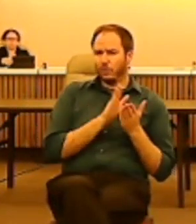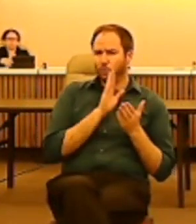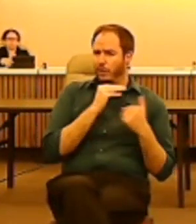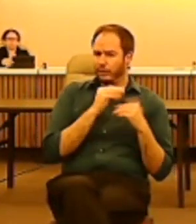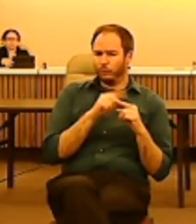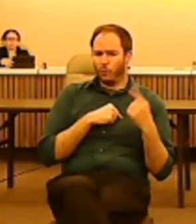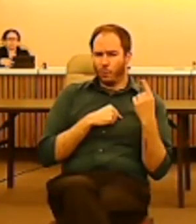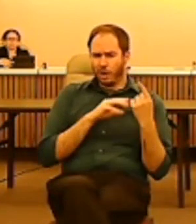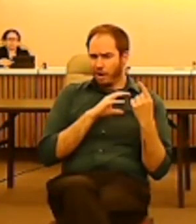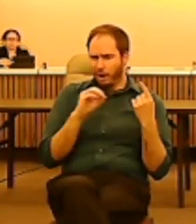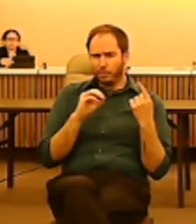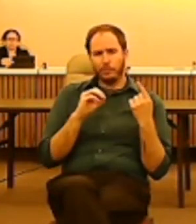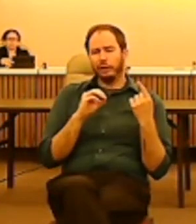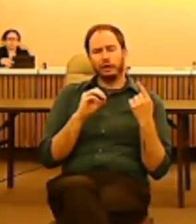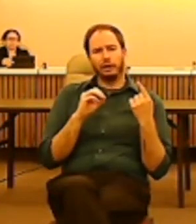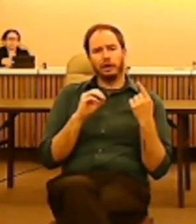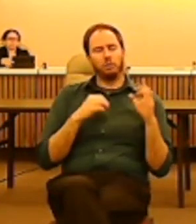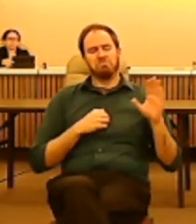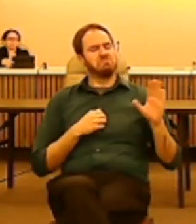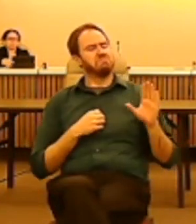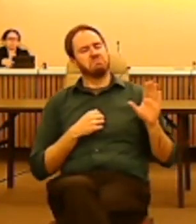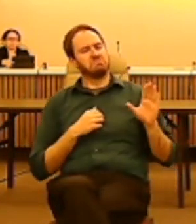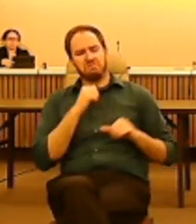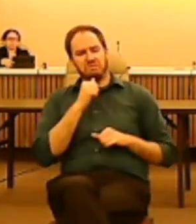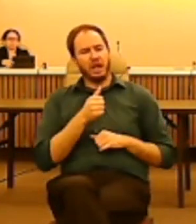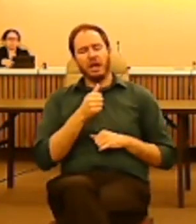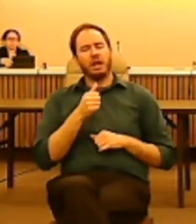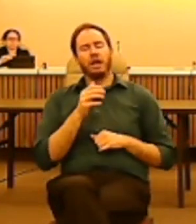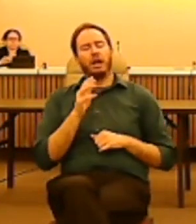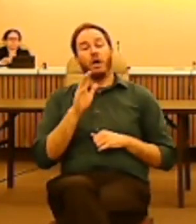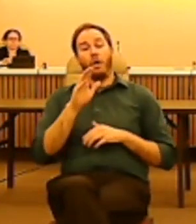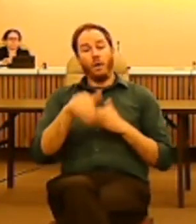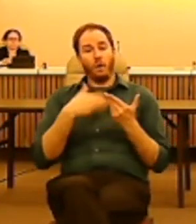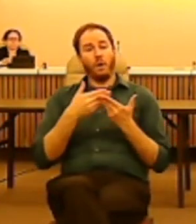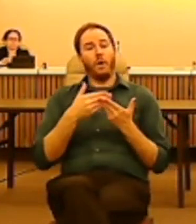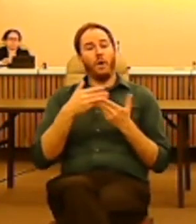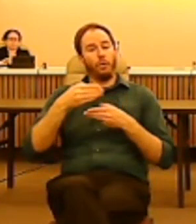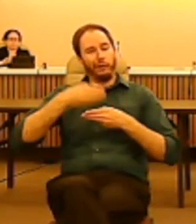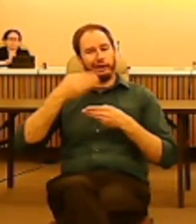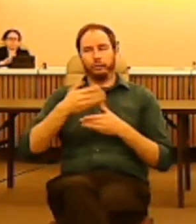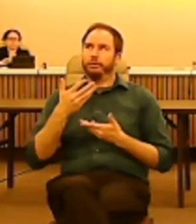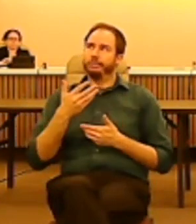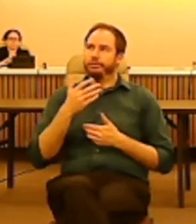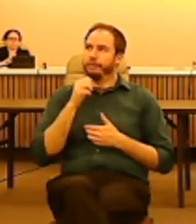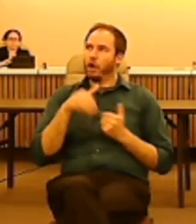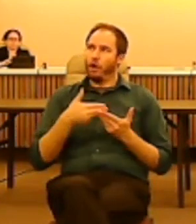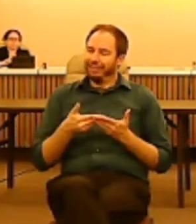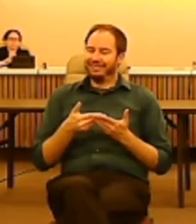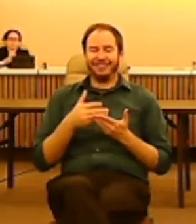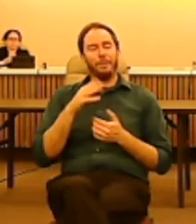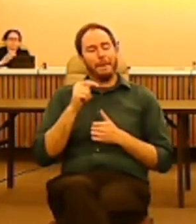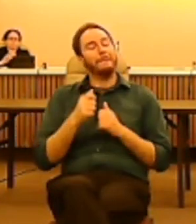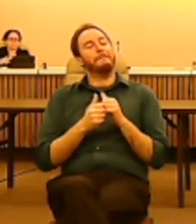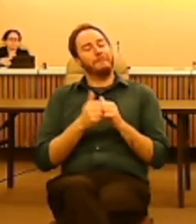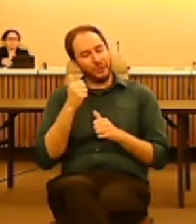one company that you're buying from? It Not doesn't. at all. Okay. so- Anderson, all the window, well, I shouldn't say all the window companies.